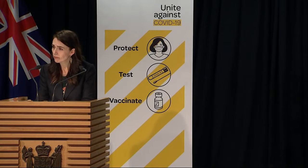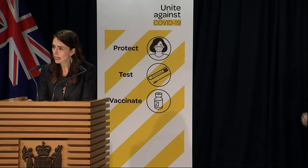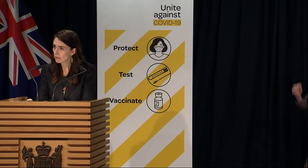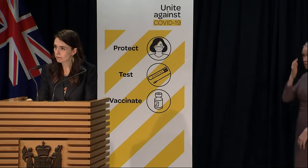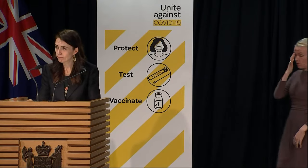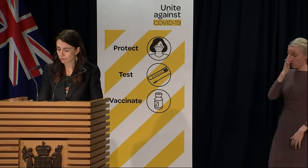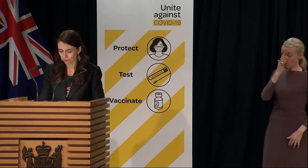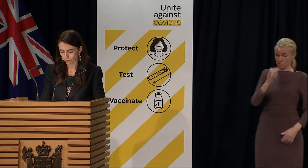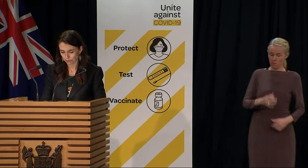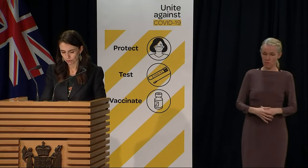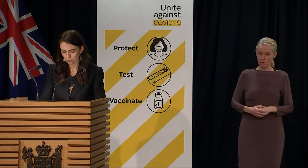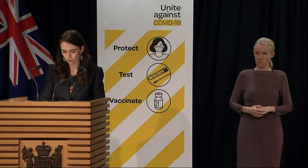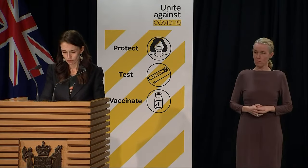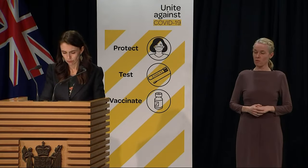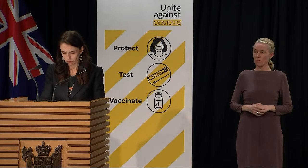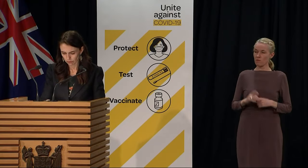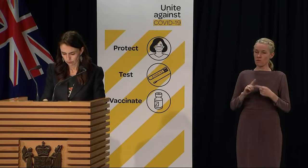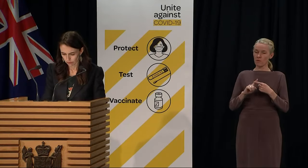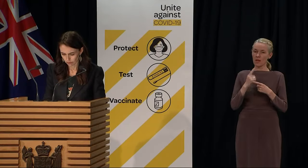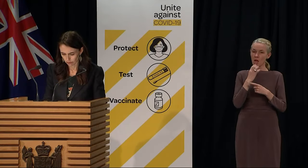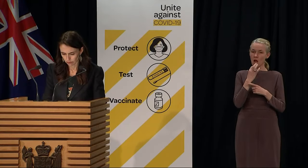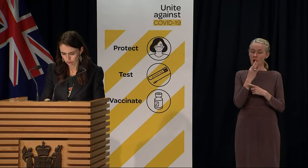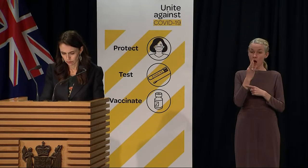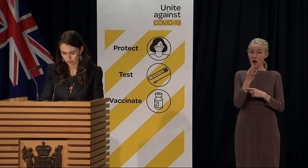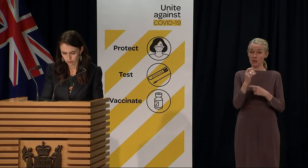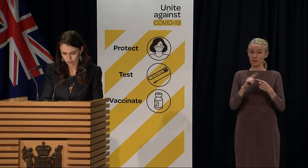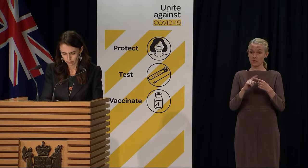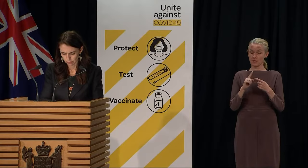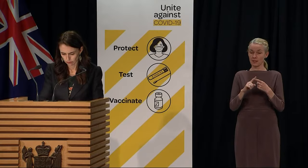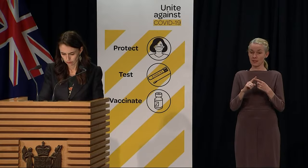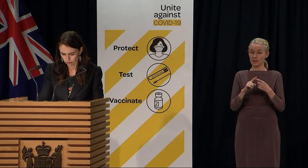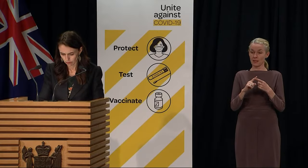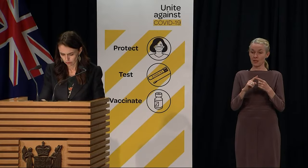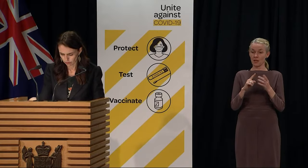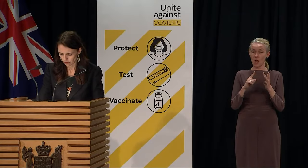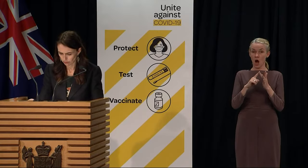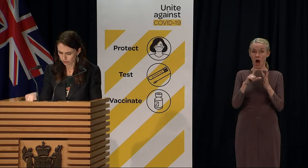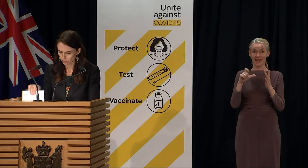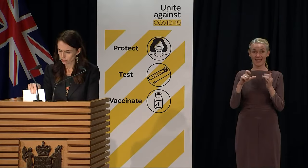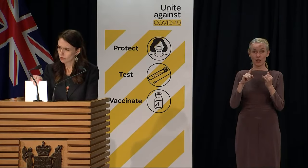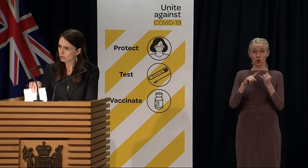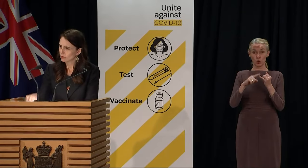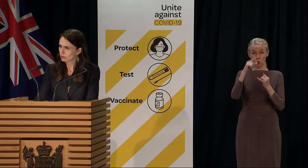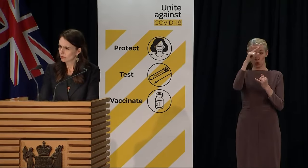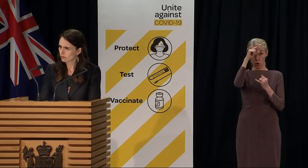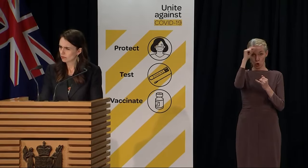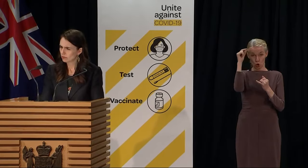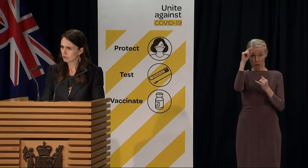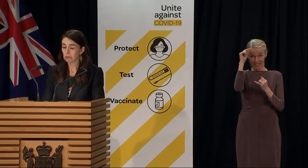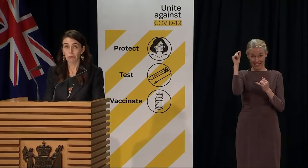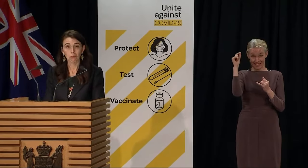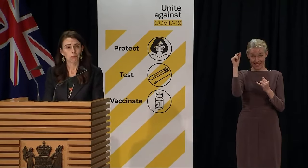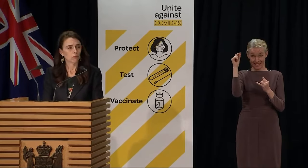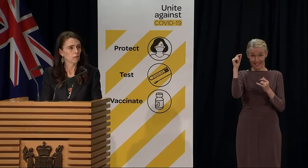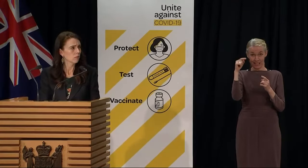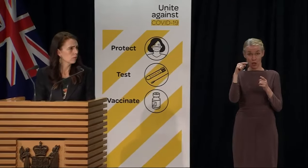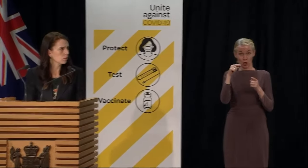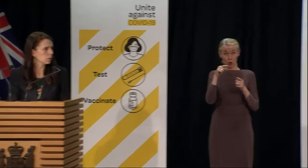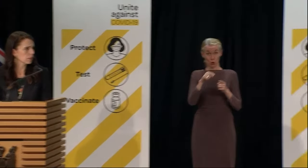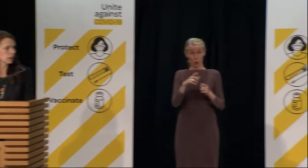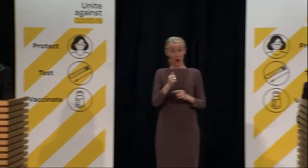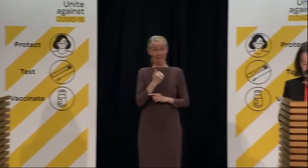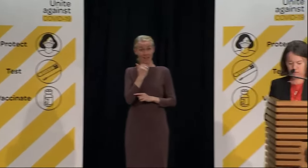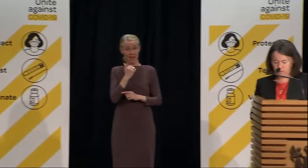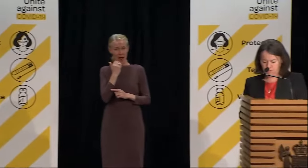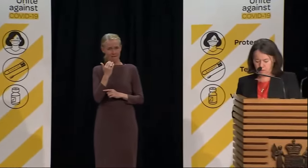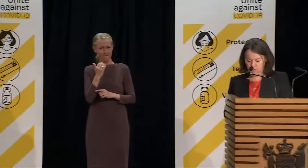McNamee. Firstly, how many intensive care nurses are we short around the country? Is it as many as 100? And secondly,